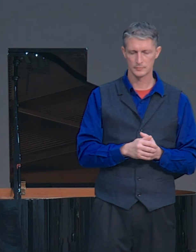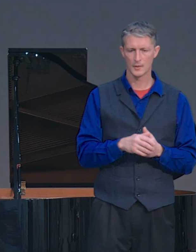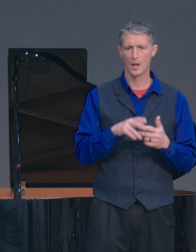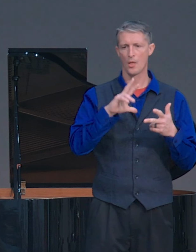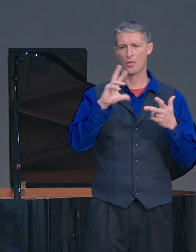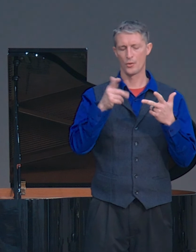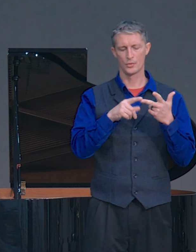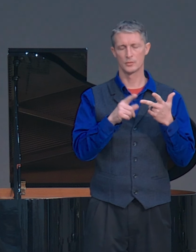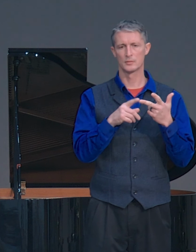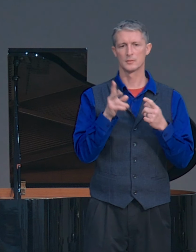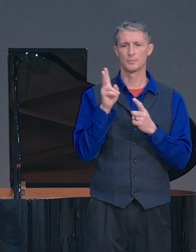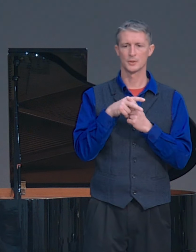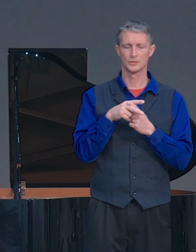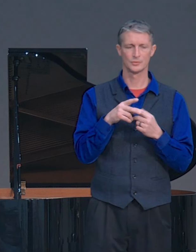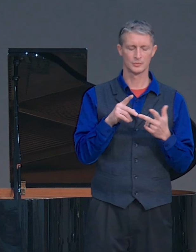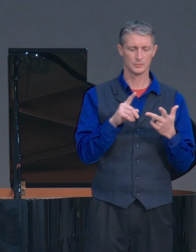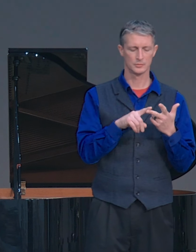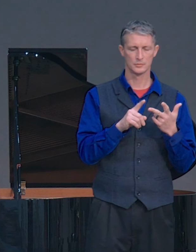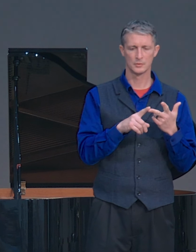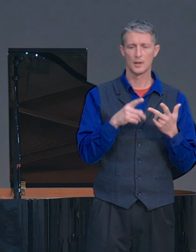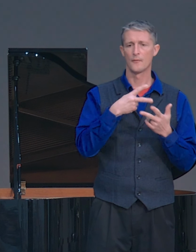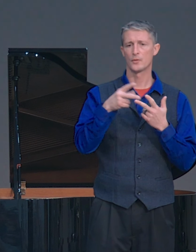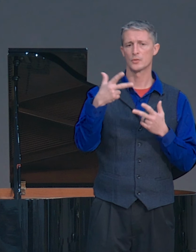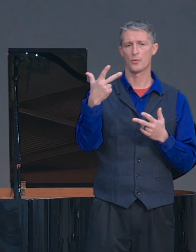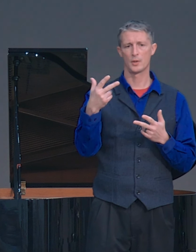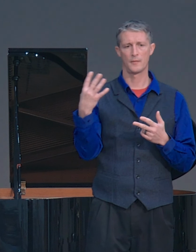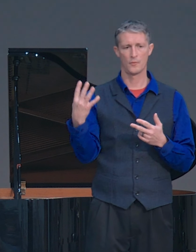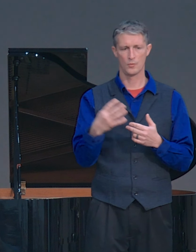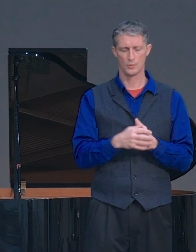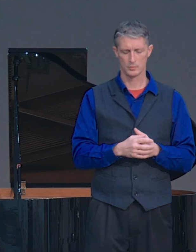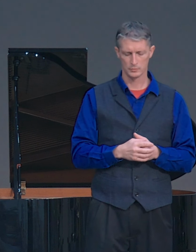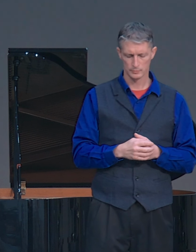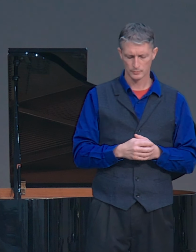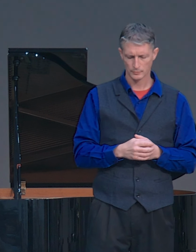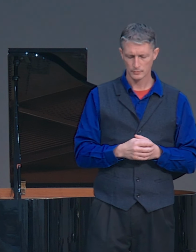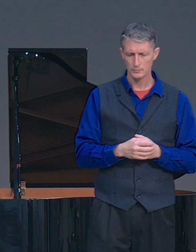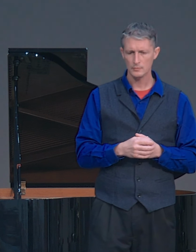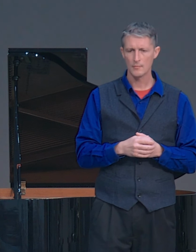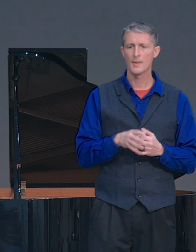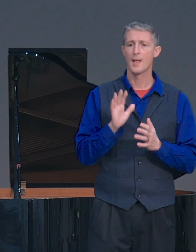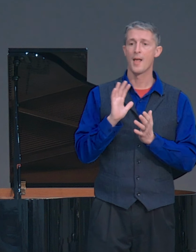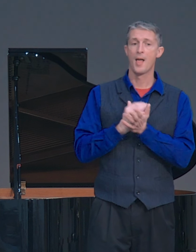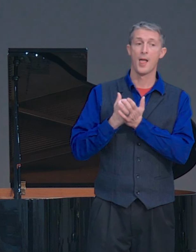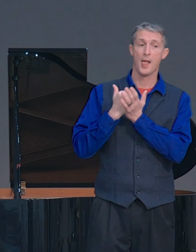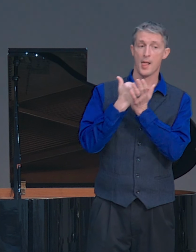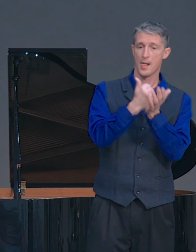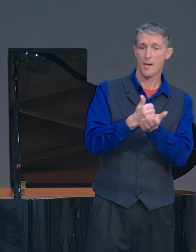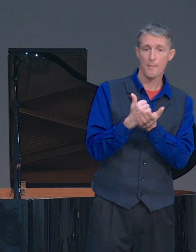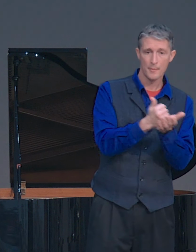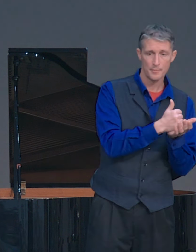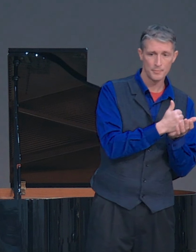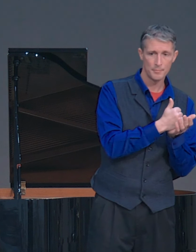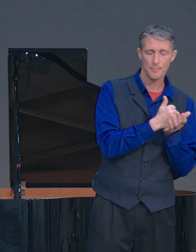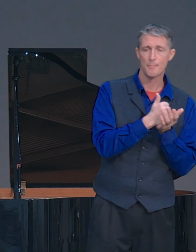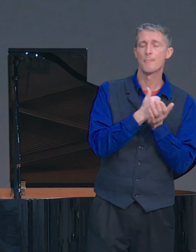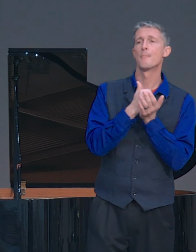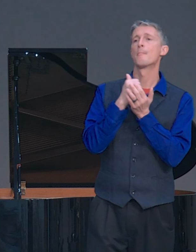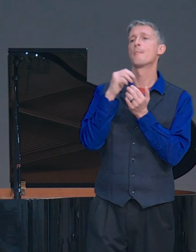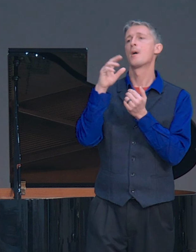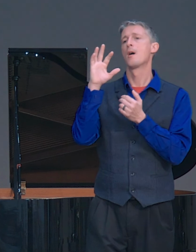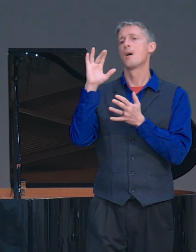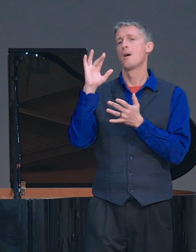morning is found in verses 3 and 4, and it's this: helping others from the right heart motive will